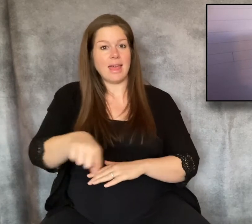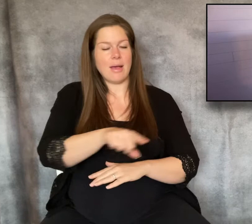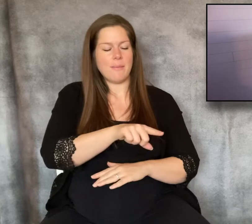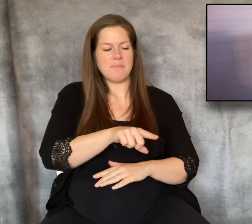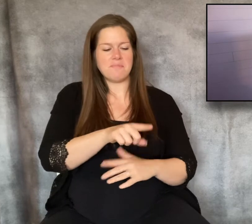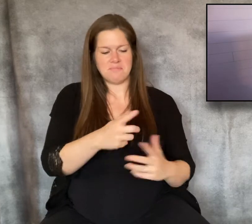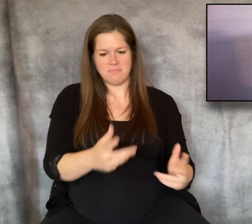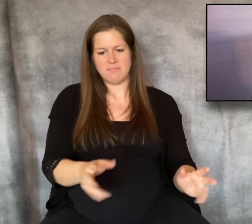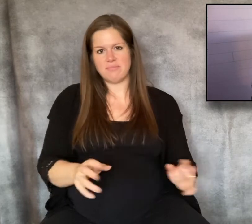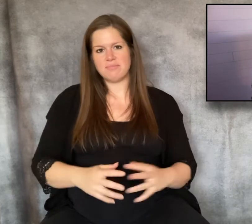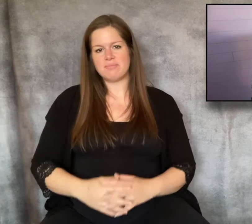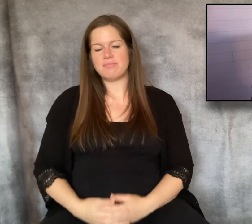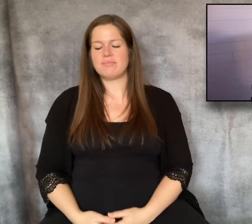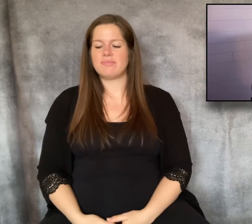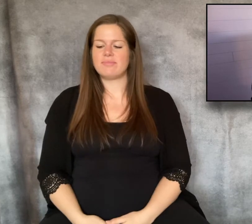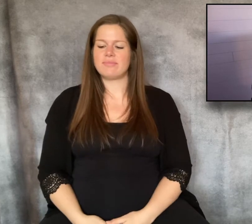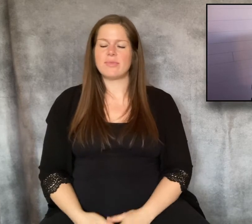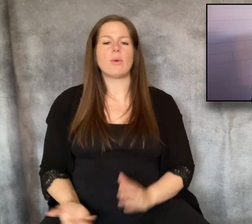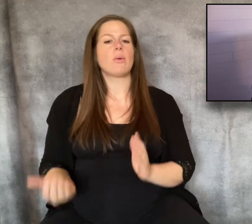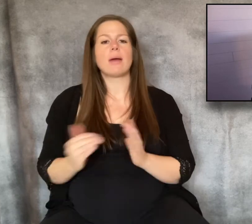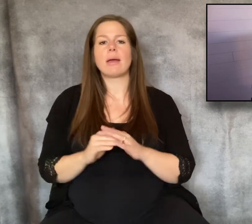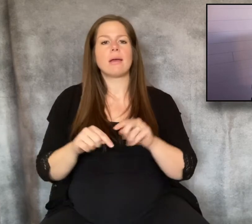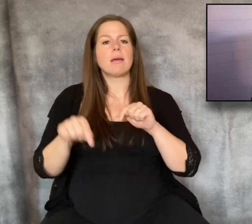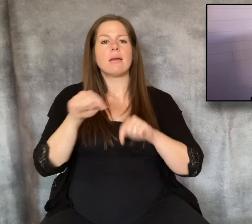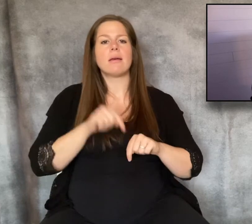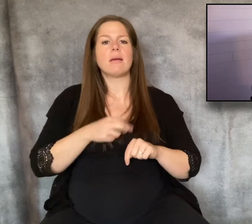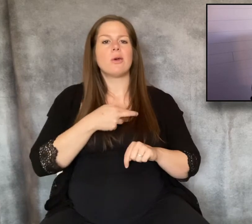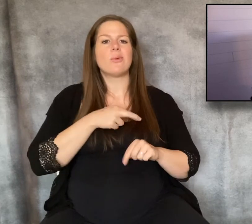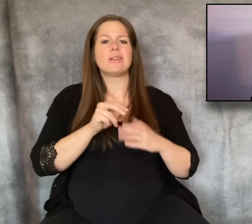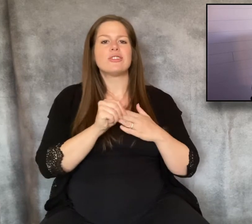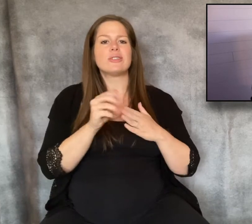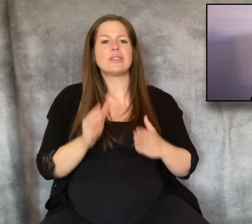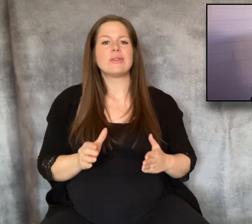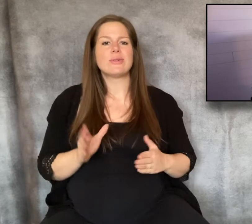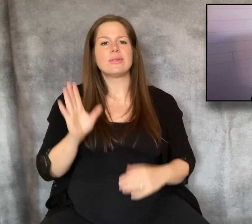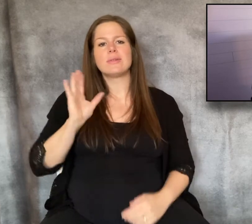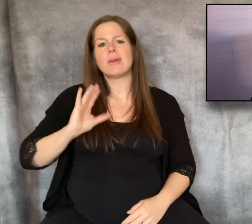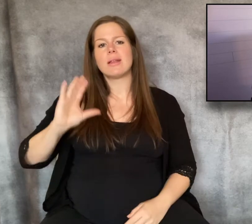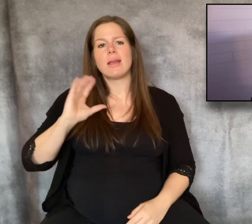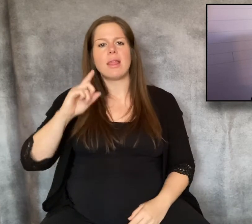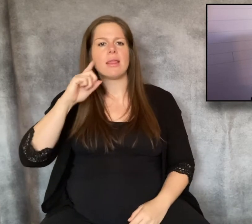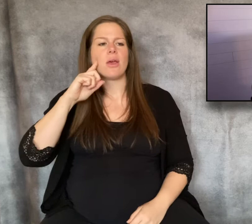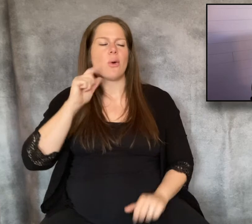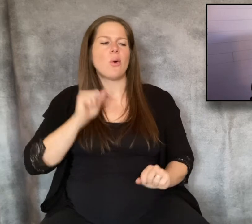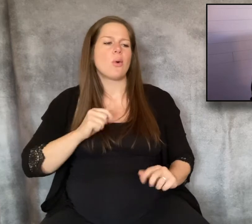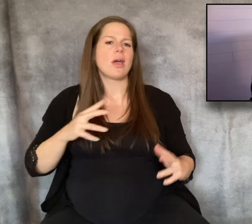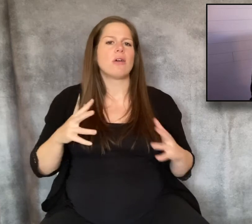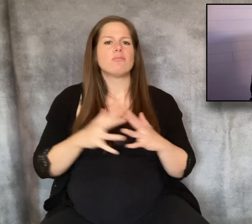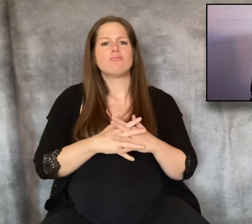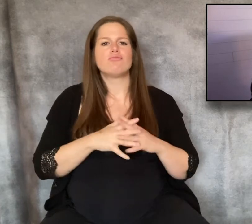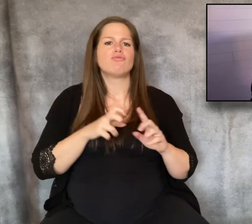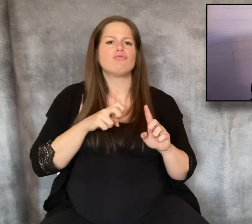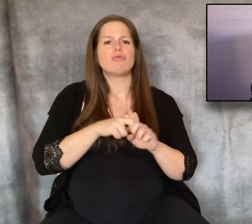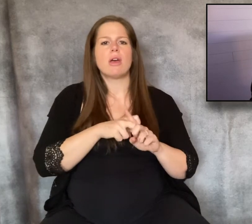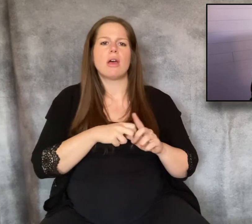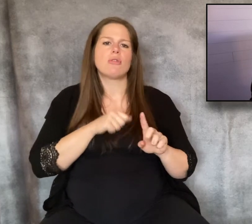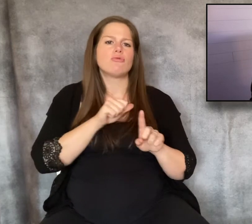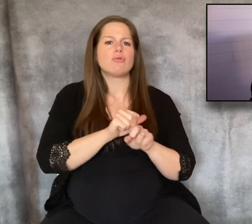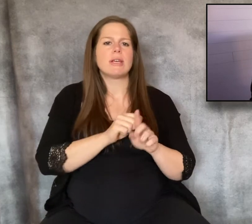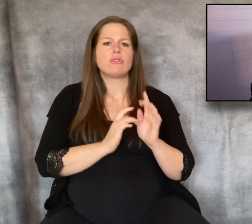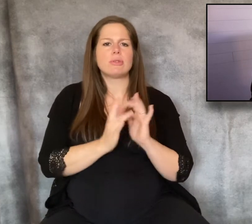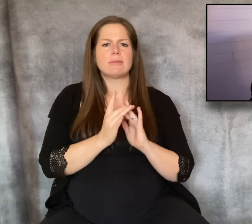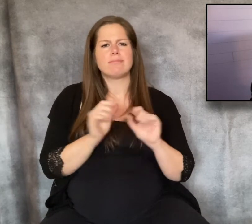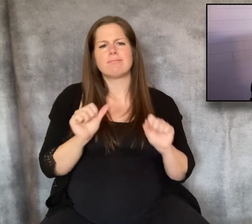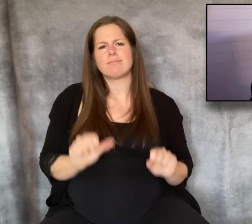the religious leaders of the day who think that they're cunning, who think that they're going to fool and trap Jesus, to get him really to take a